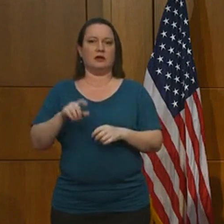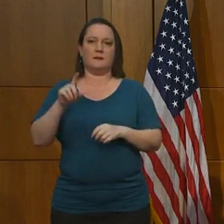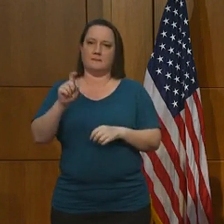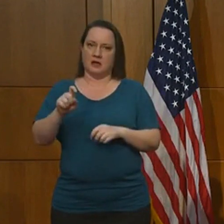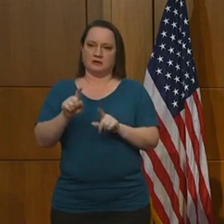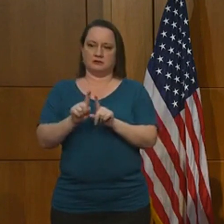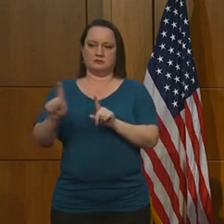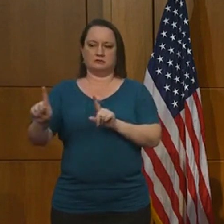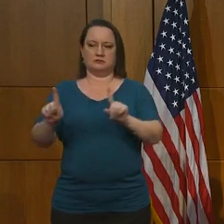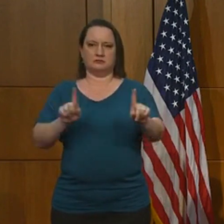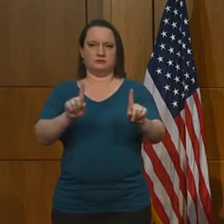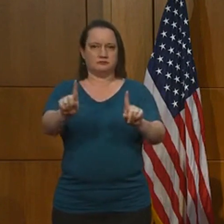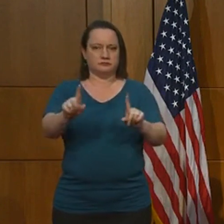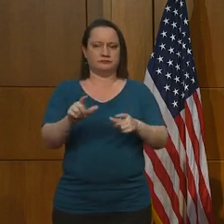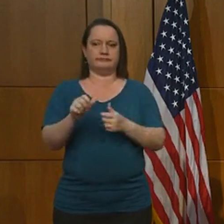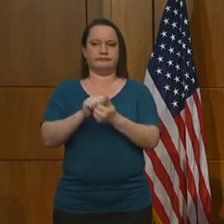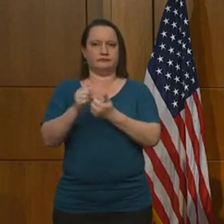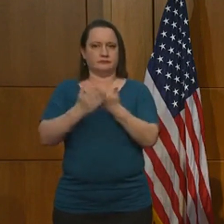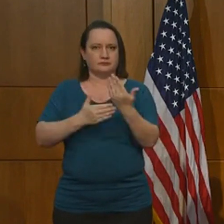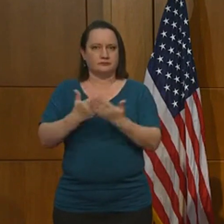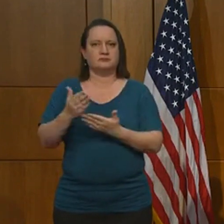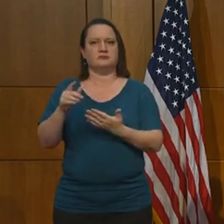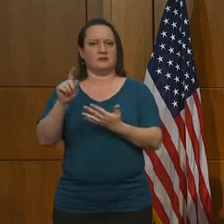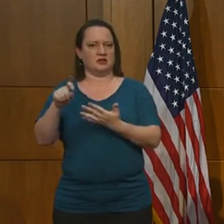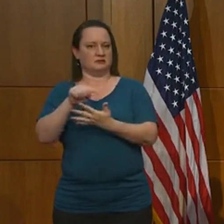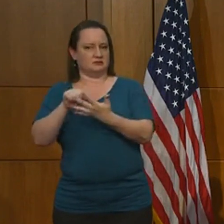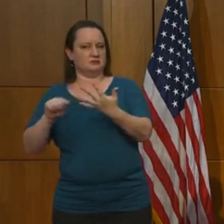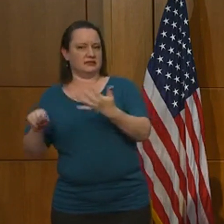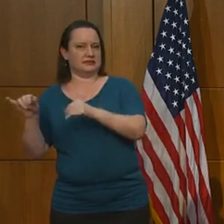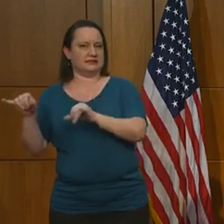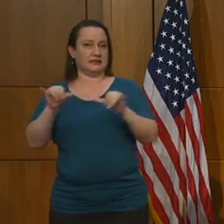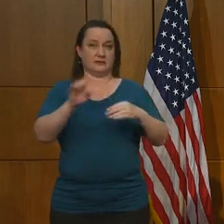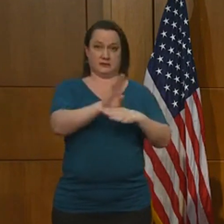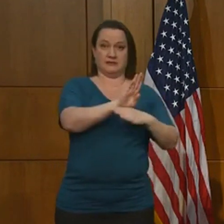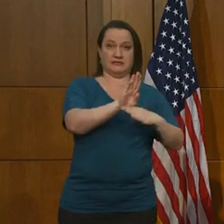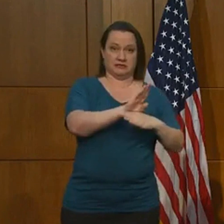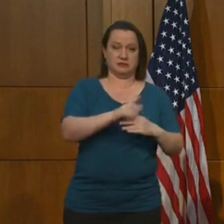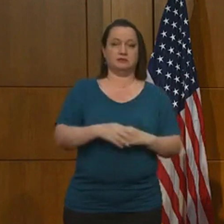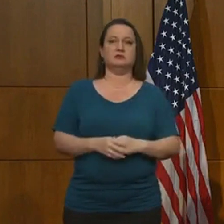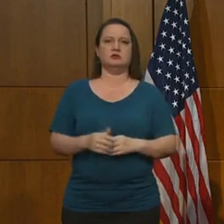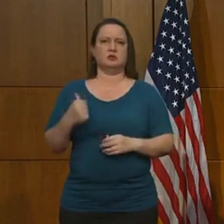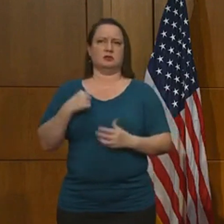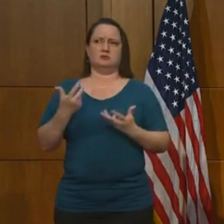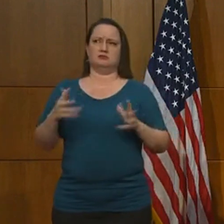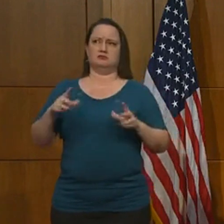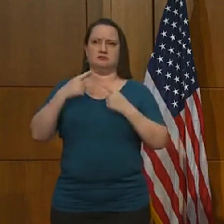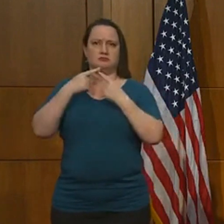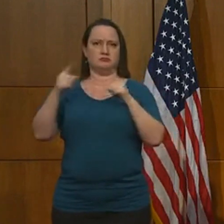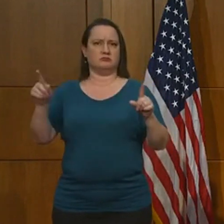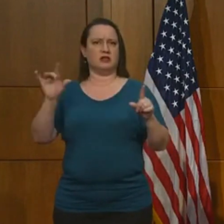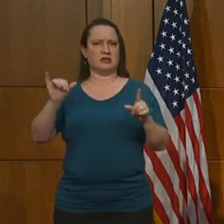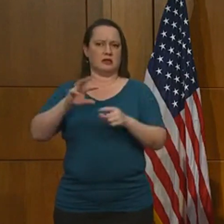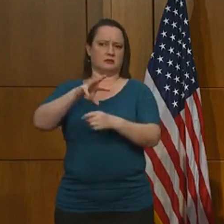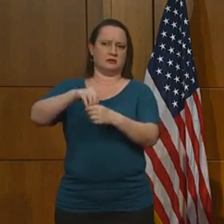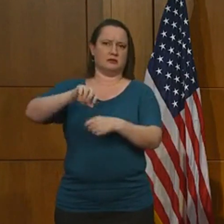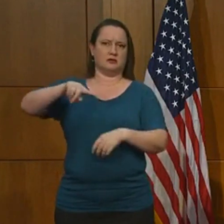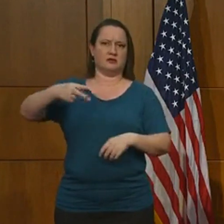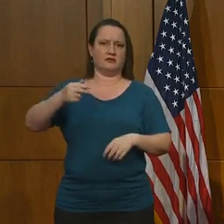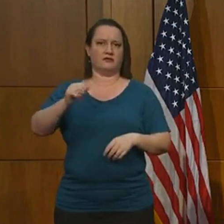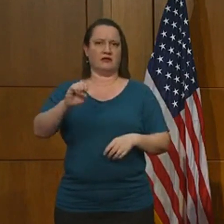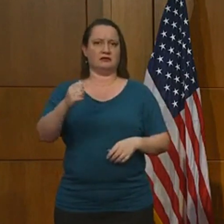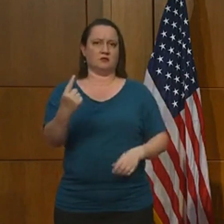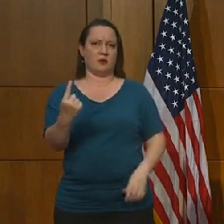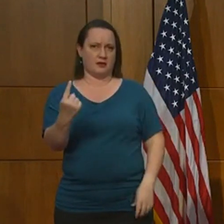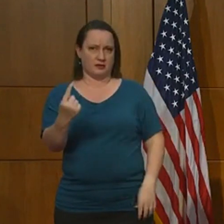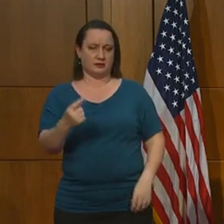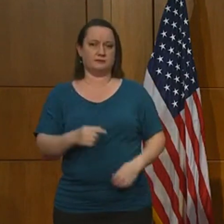distancing, hygiene, those types of things. So we made that announcement as part of phase one.